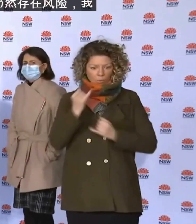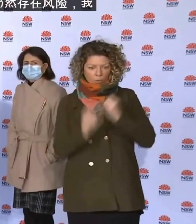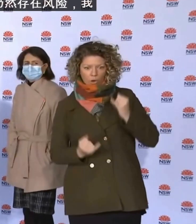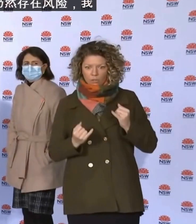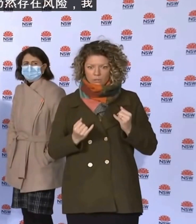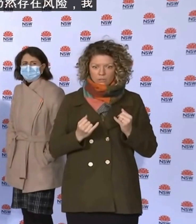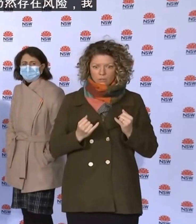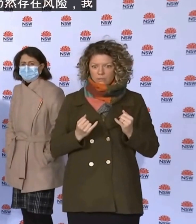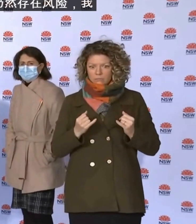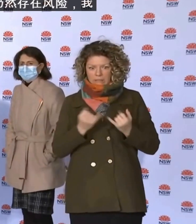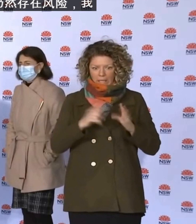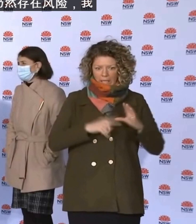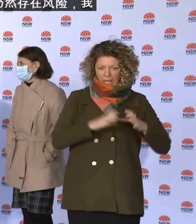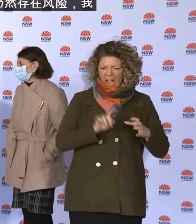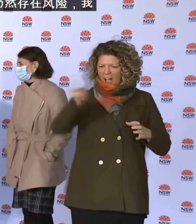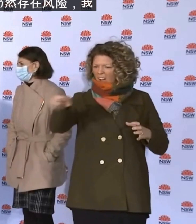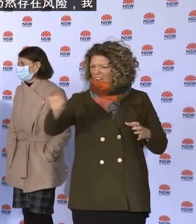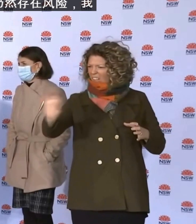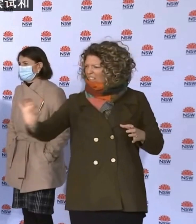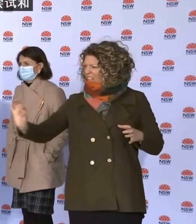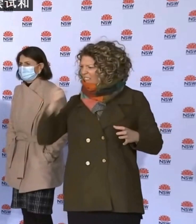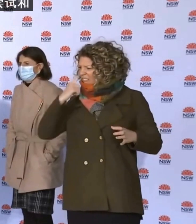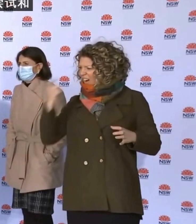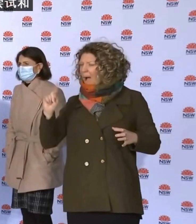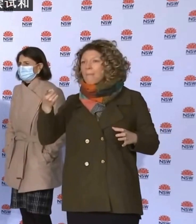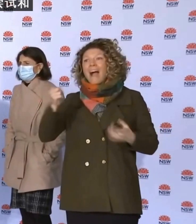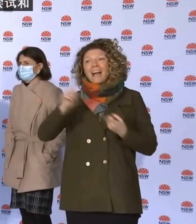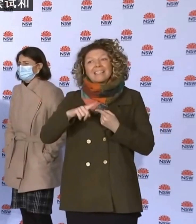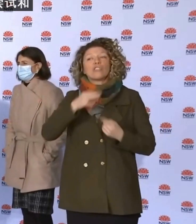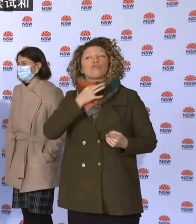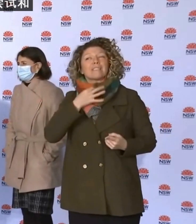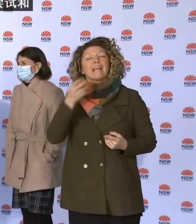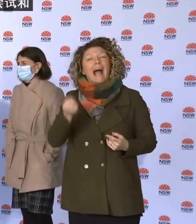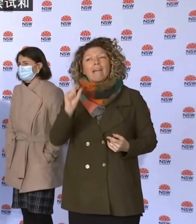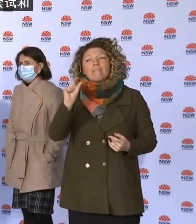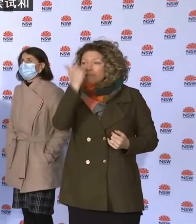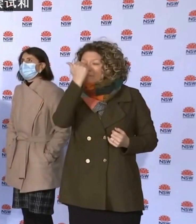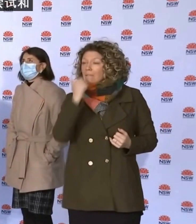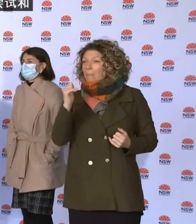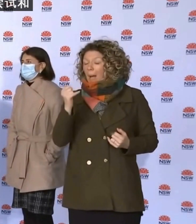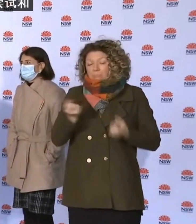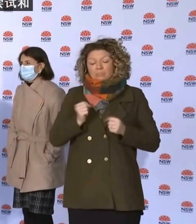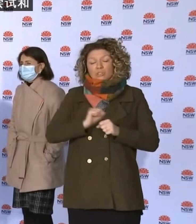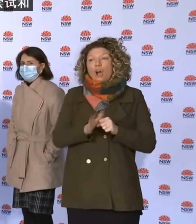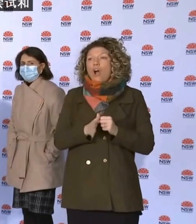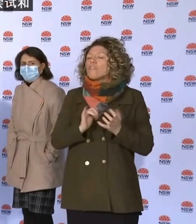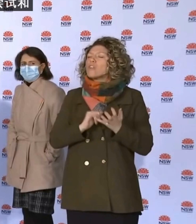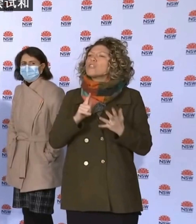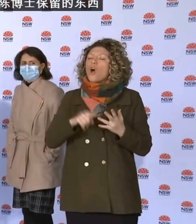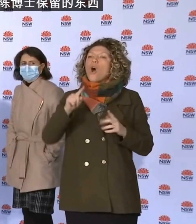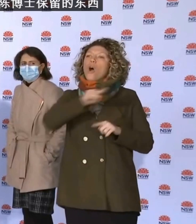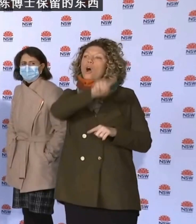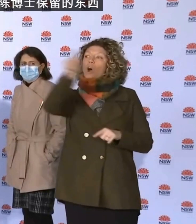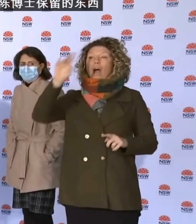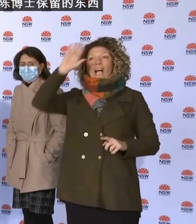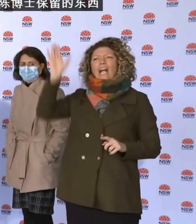moment, but certainly there's a still risk, and I would encourage employers in the regional areas to try and